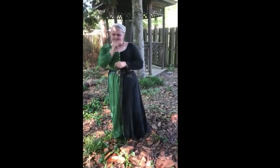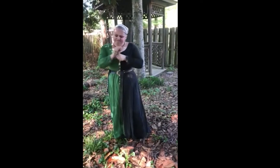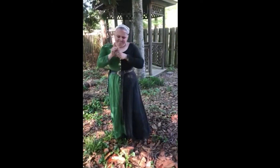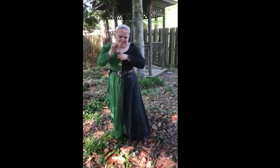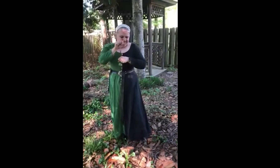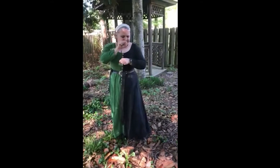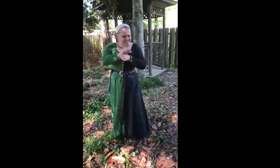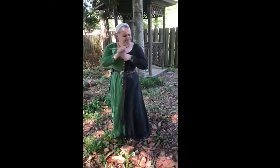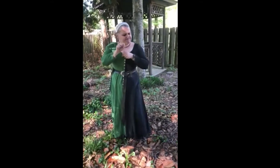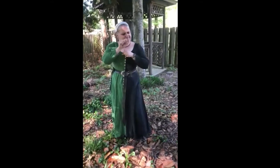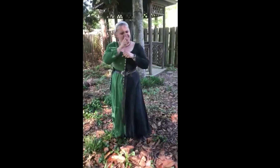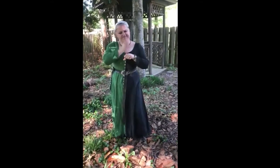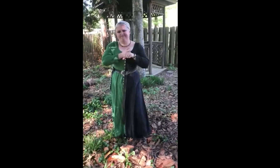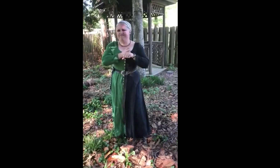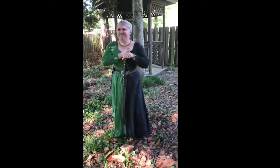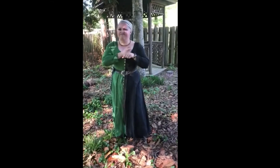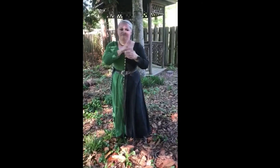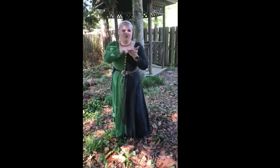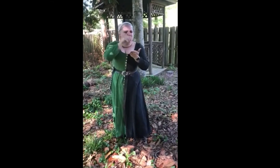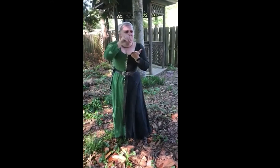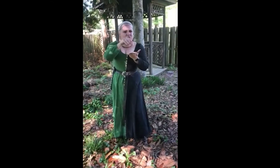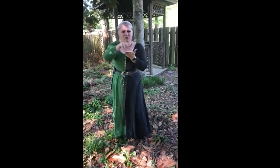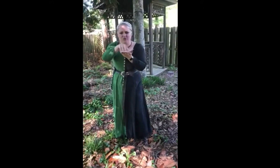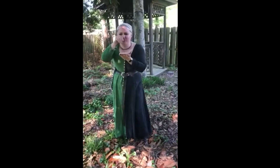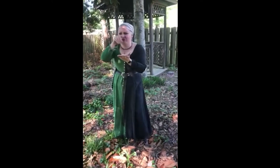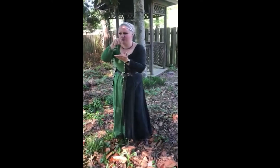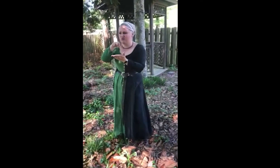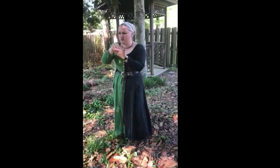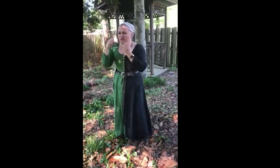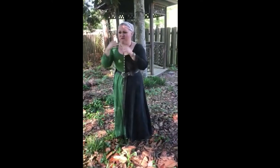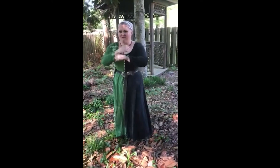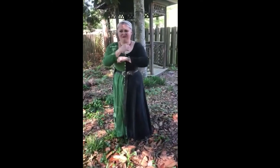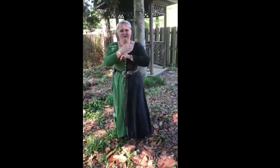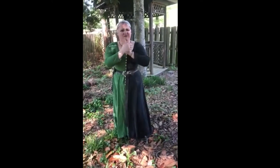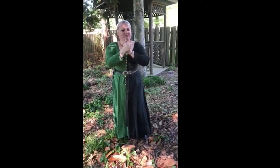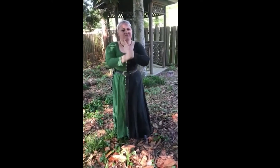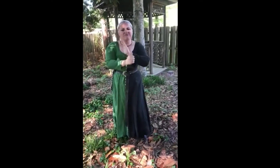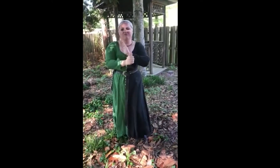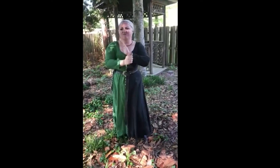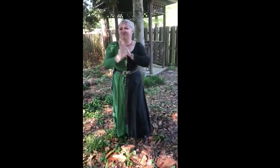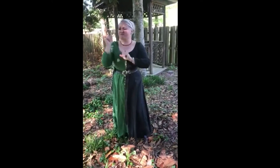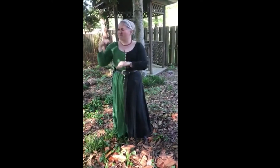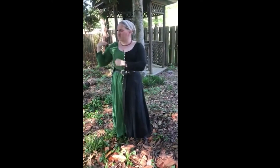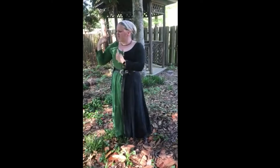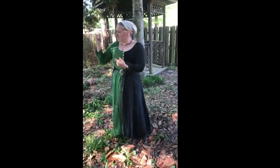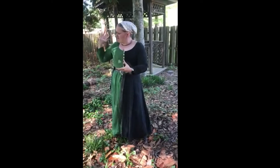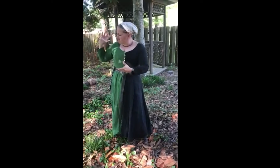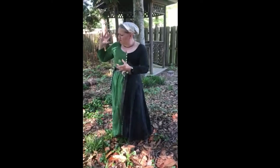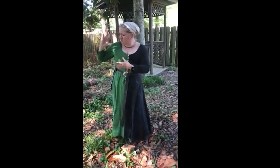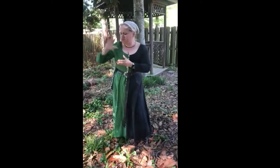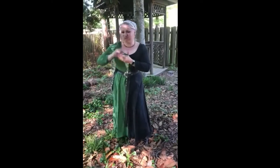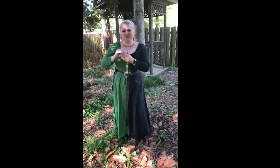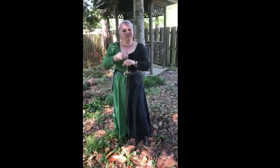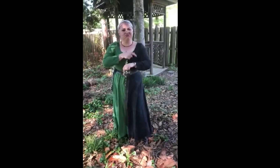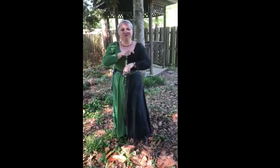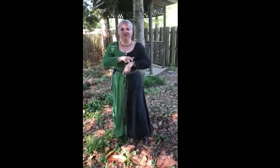Tirelessly the skills are learned, for fighting's art is old, and passing tests